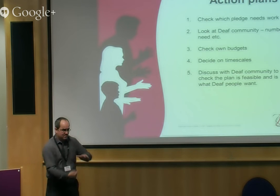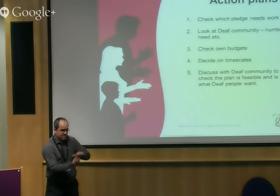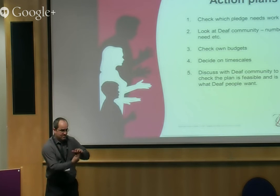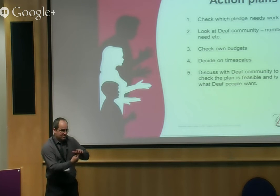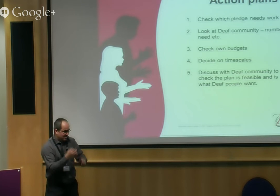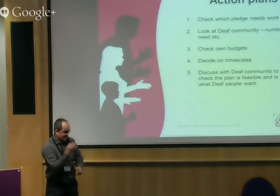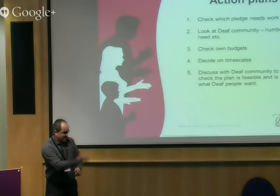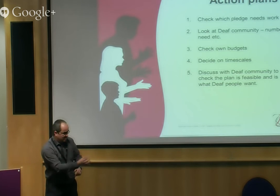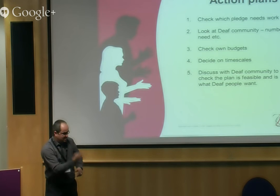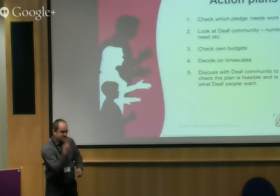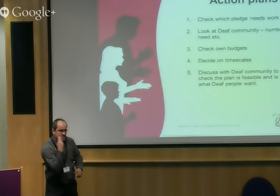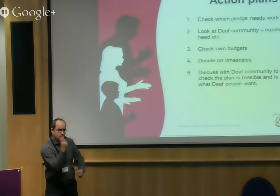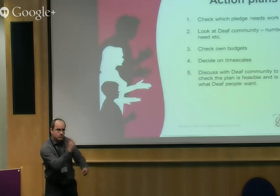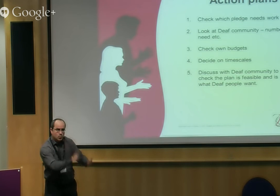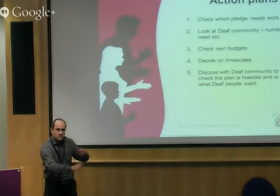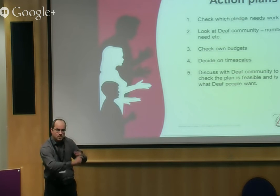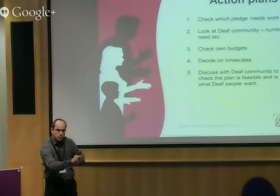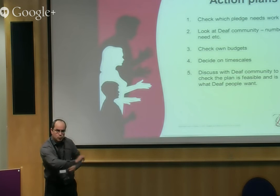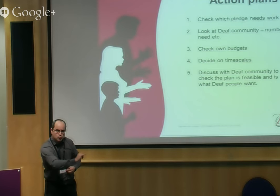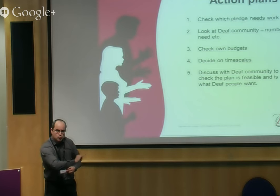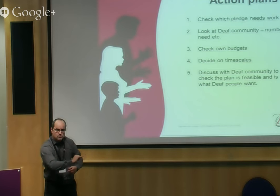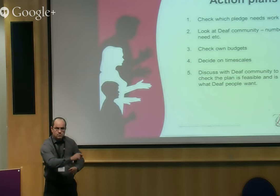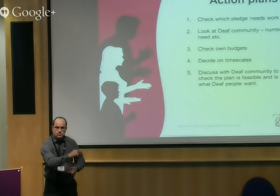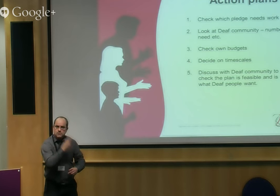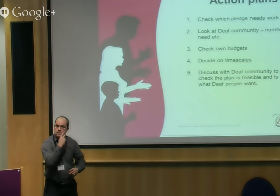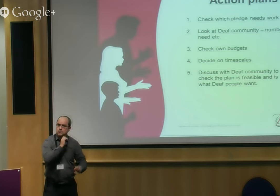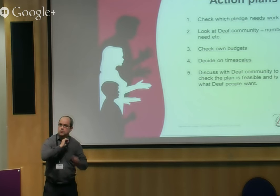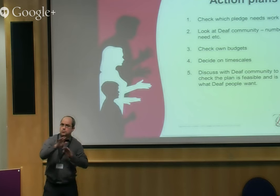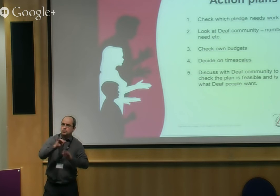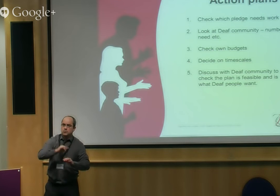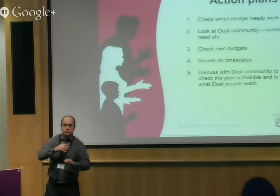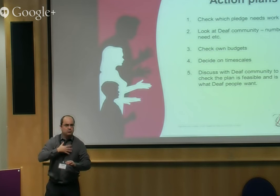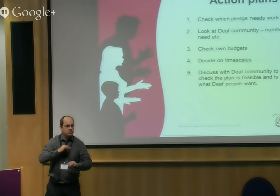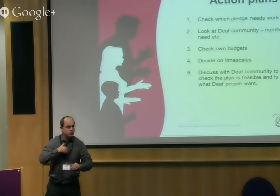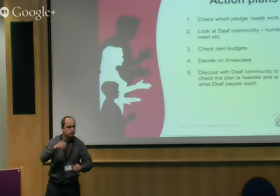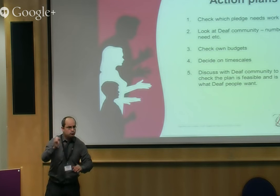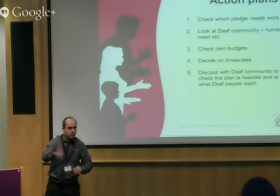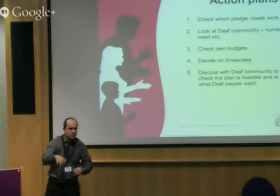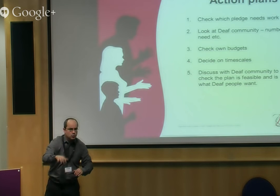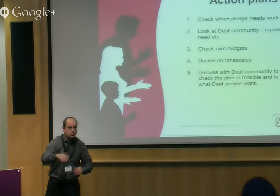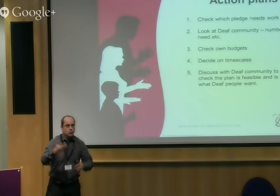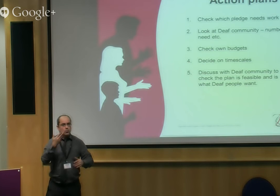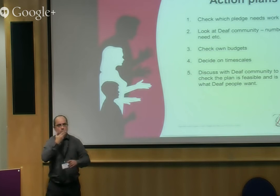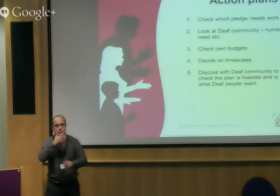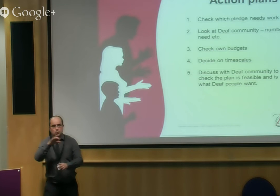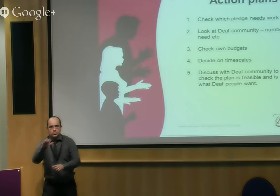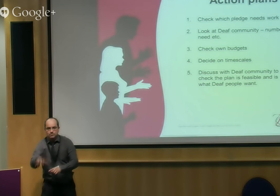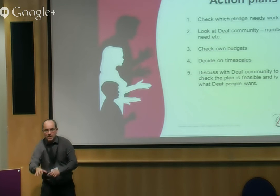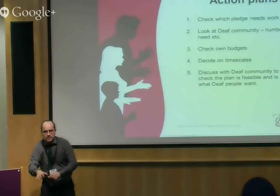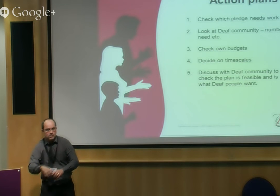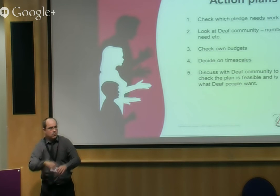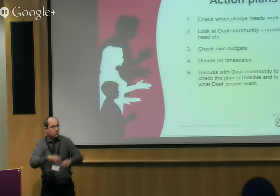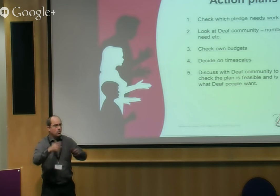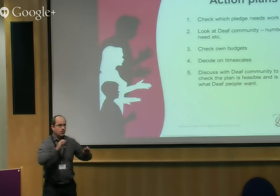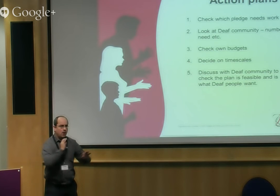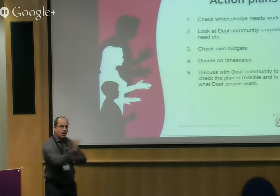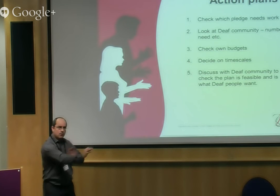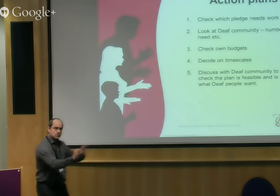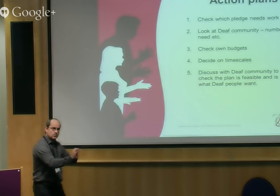We decide on the timescales, we discuss with the deaf community what they want. Is it about placement, is